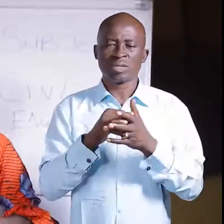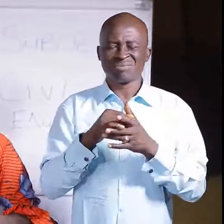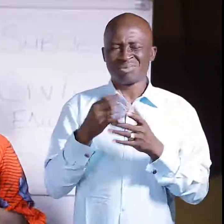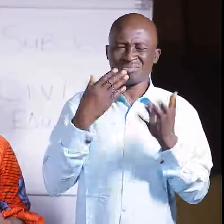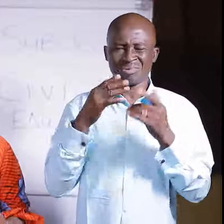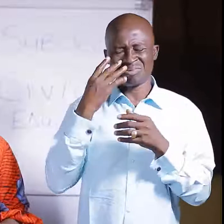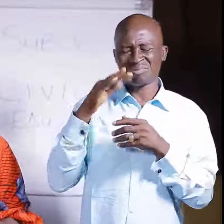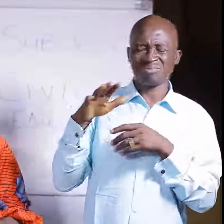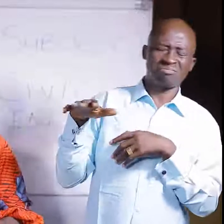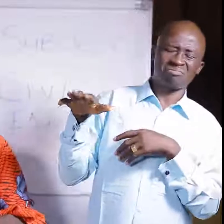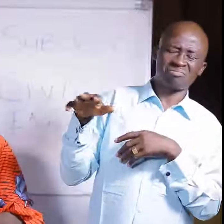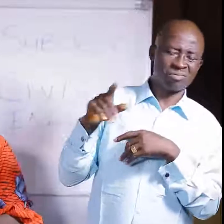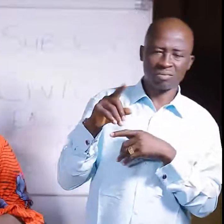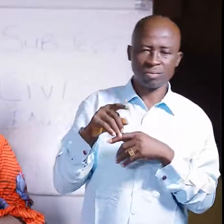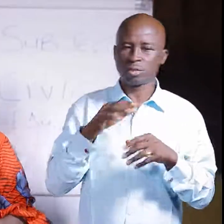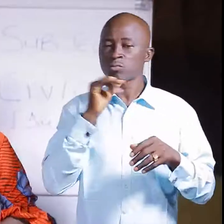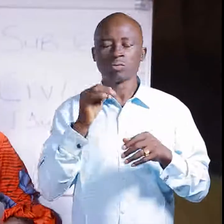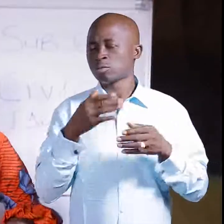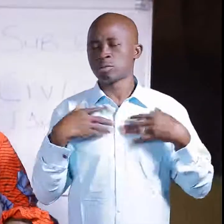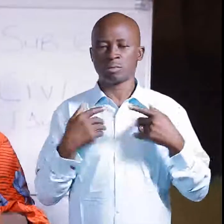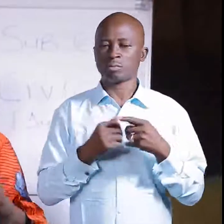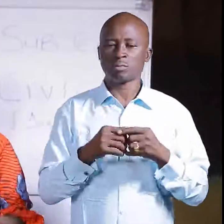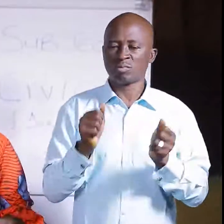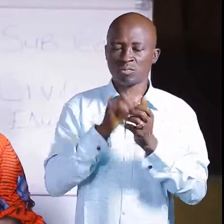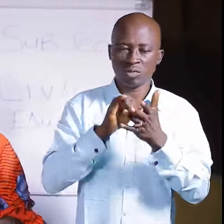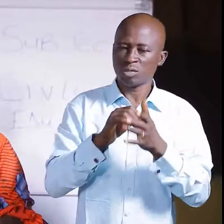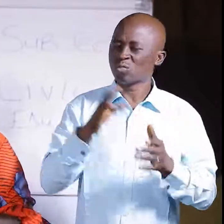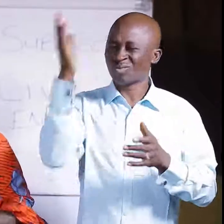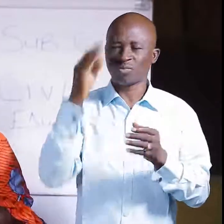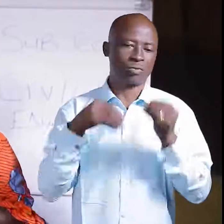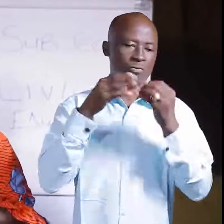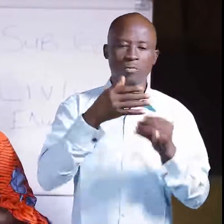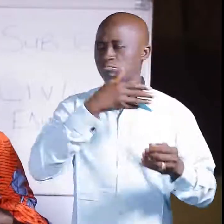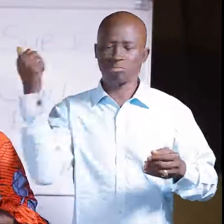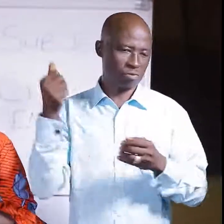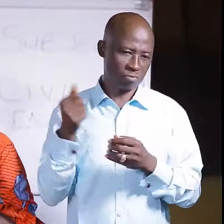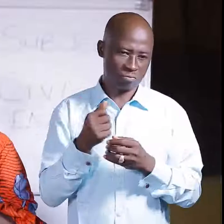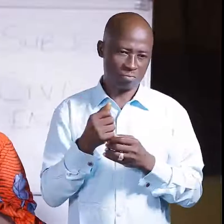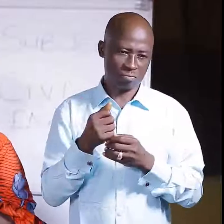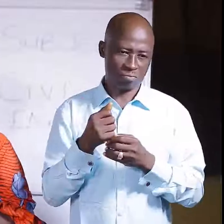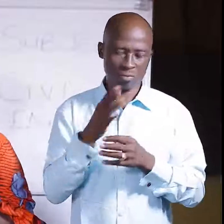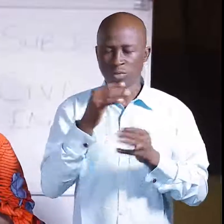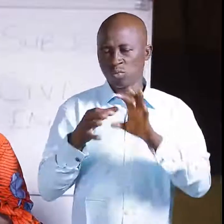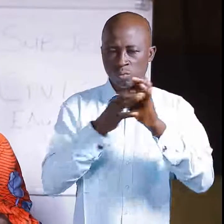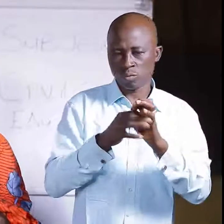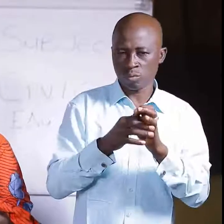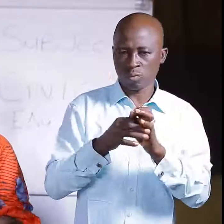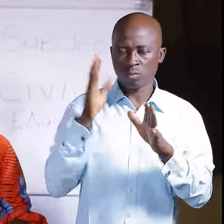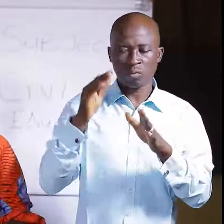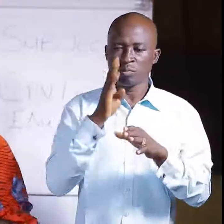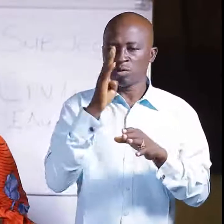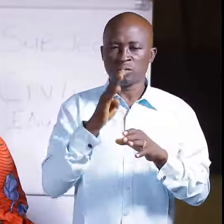They will not be happy. And with that, they will not give in their best. Then the aspect of cooperation will